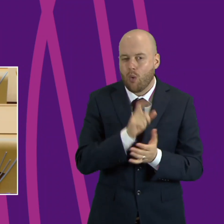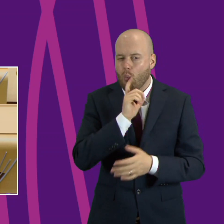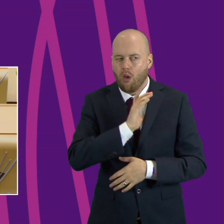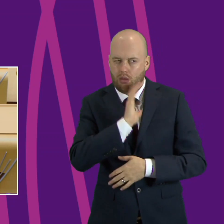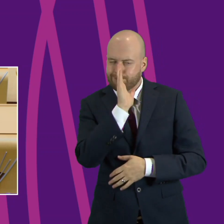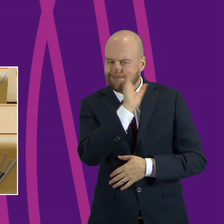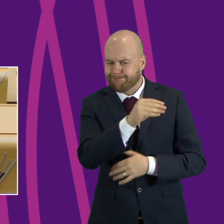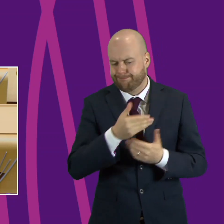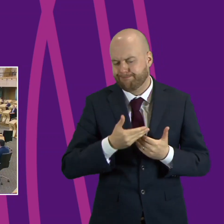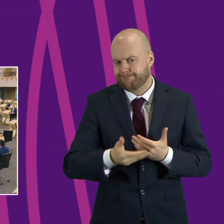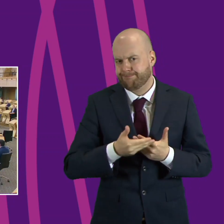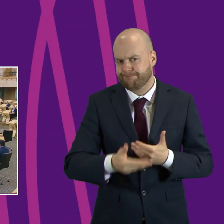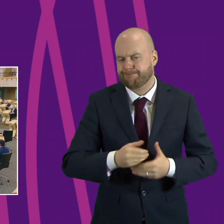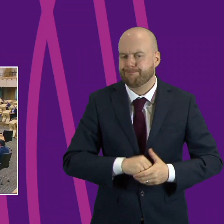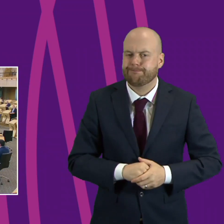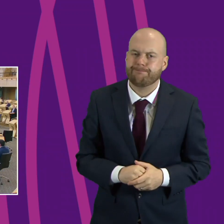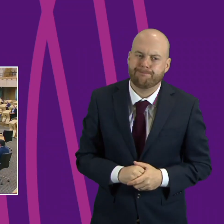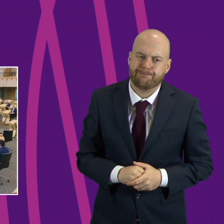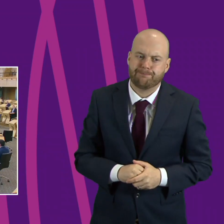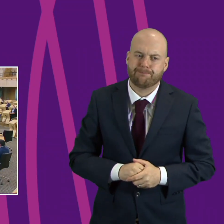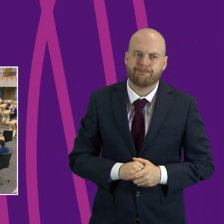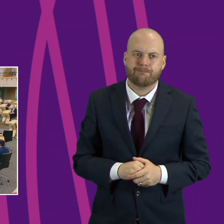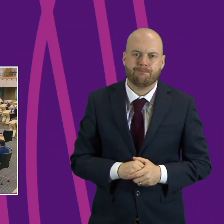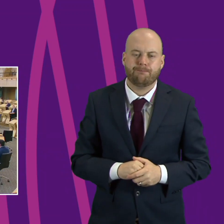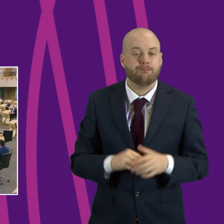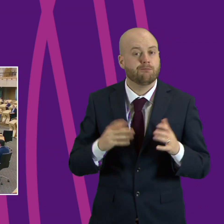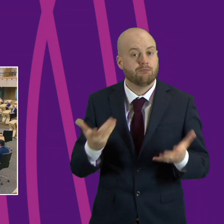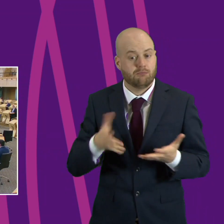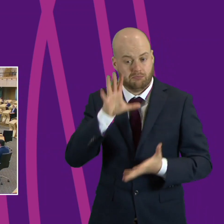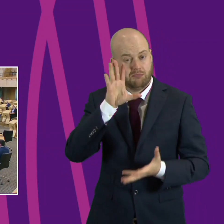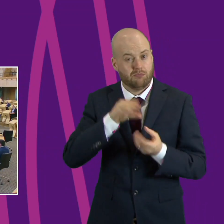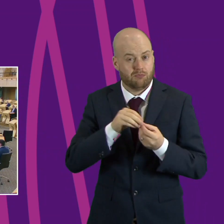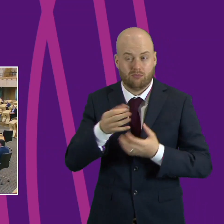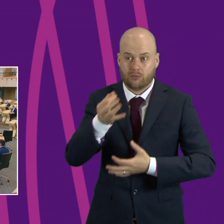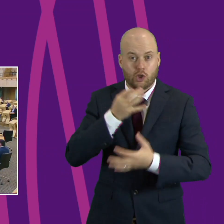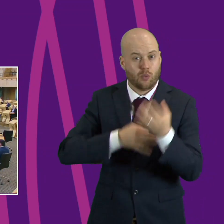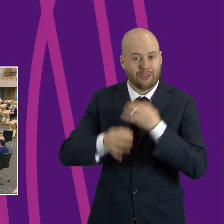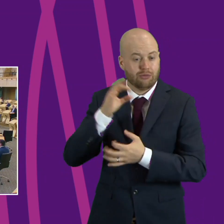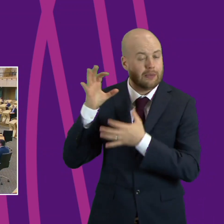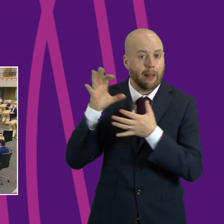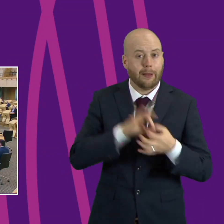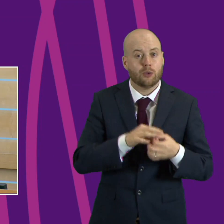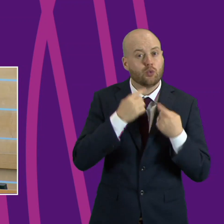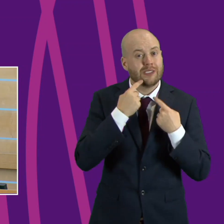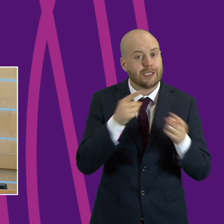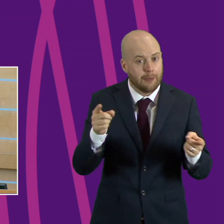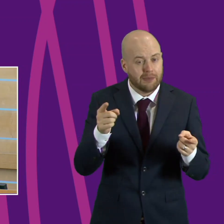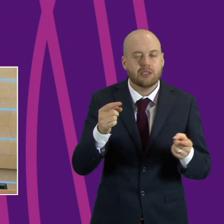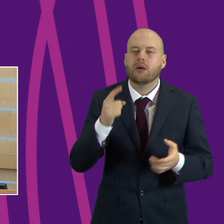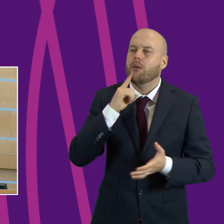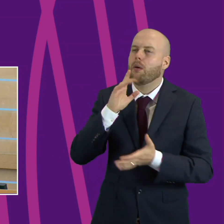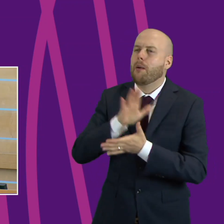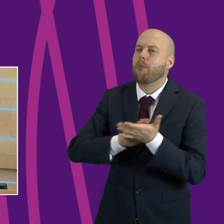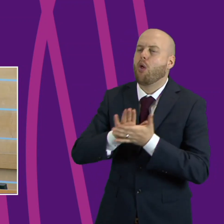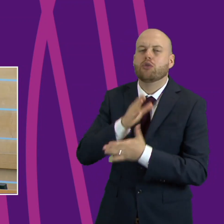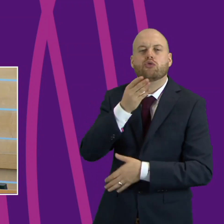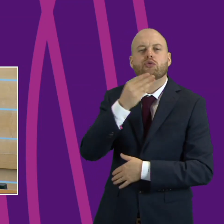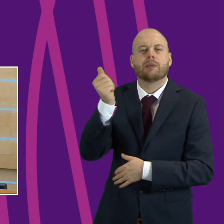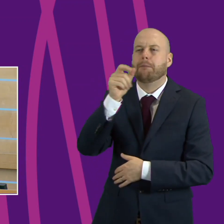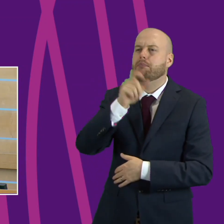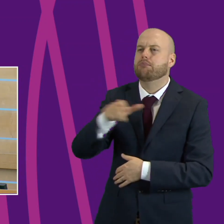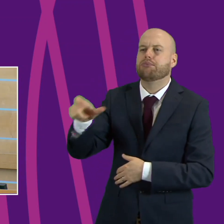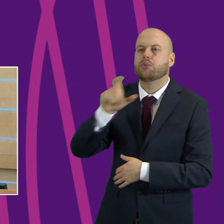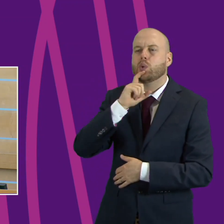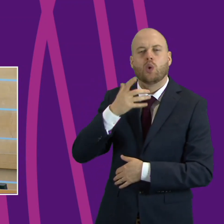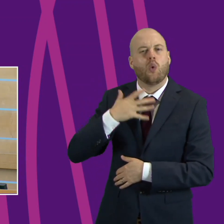course. Thank you very much. That concludes questions on the statement. My apologies to Stuart McMillan, Anna Sauer and